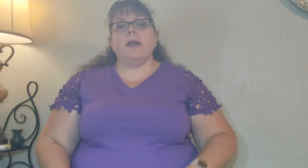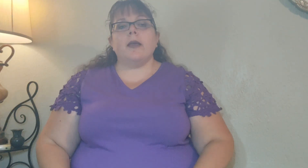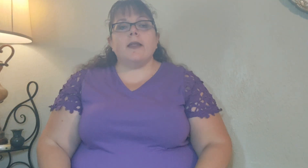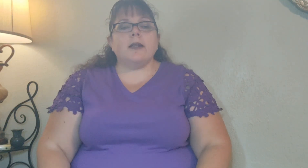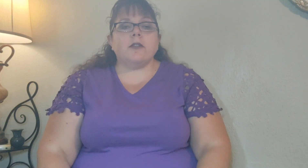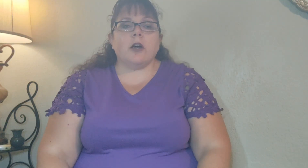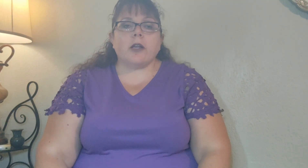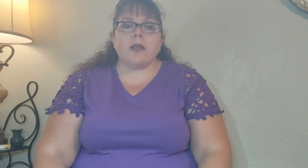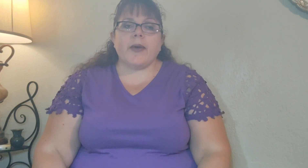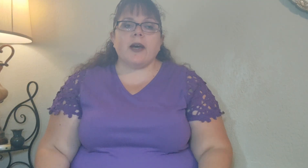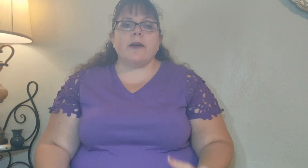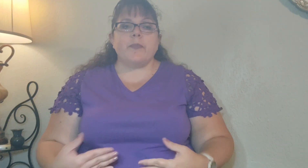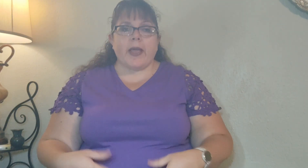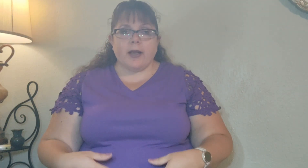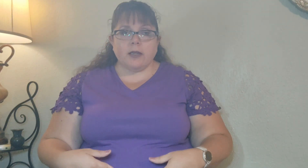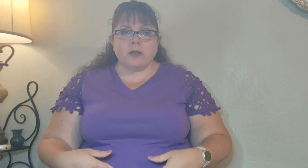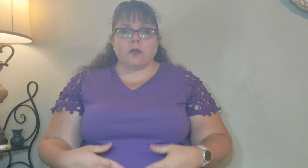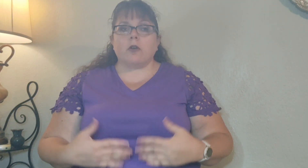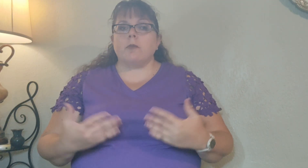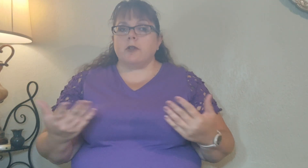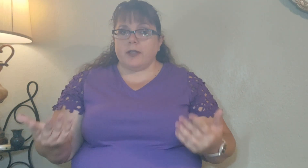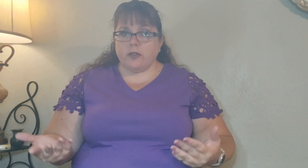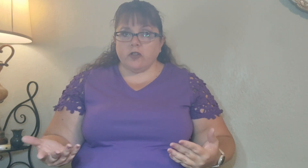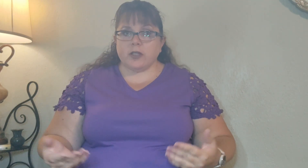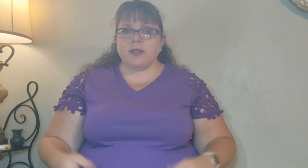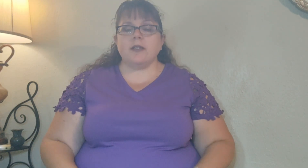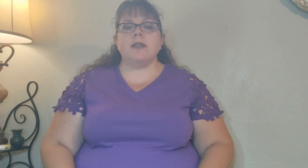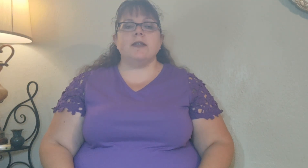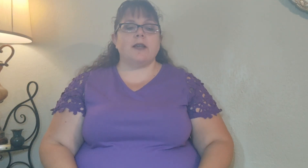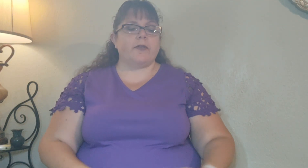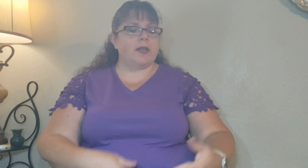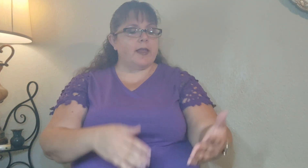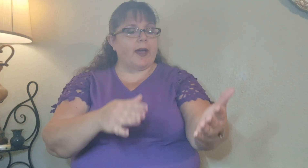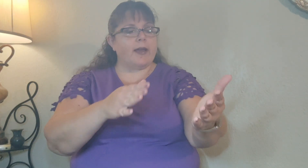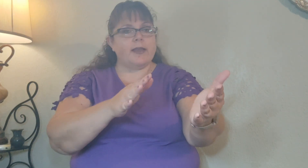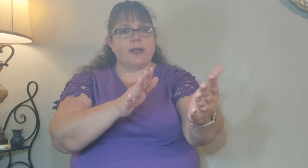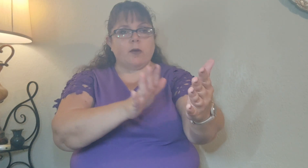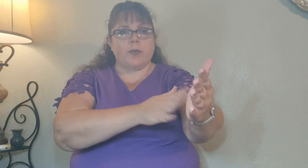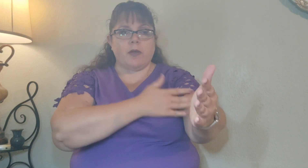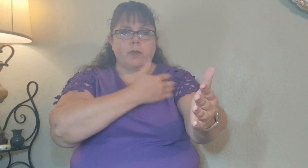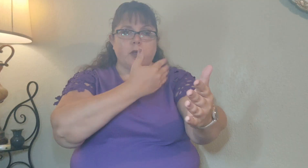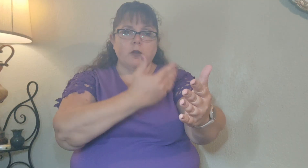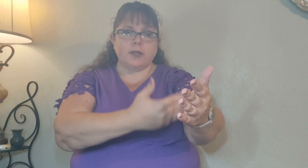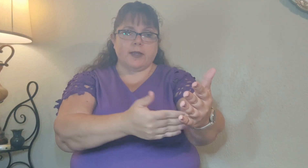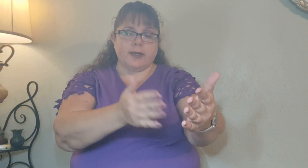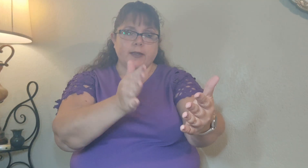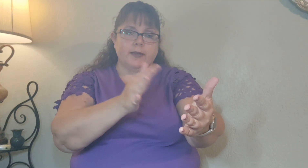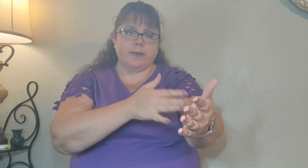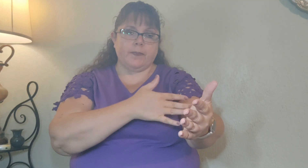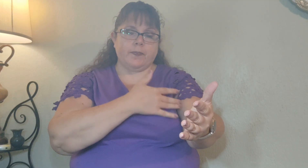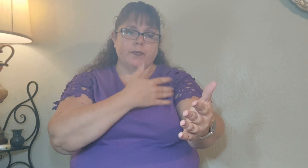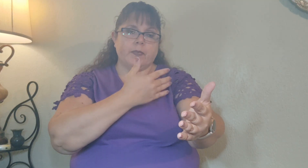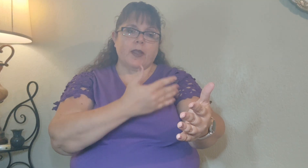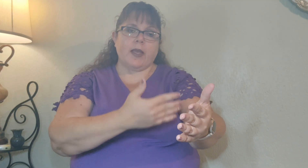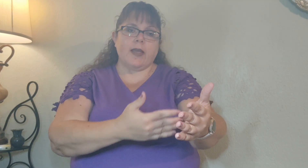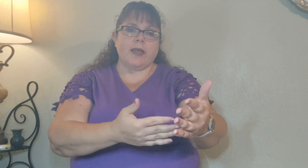And then talking about a band or musician, stuff like that, it would be music,